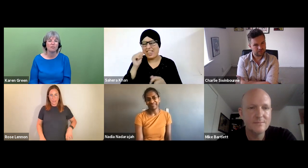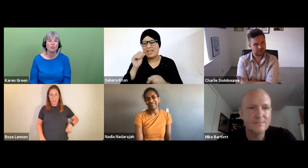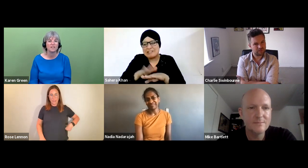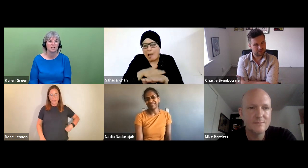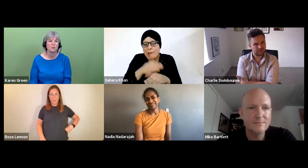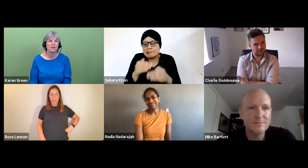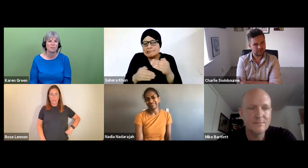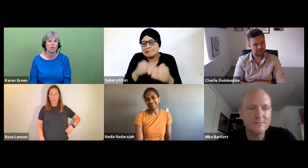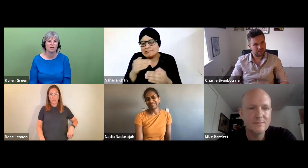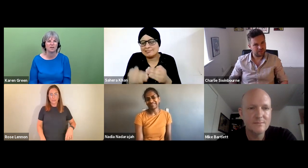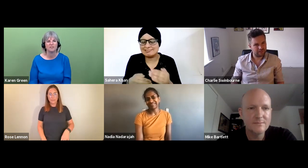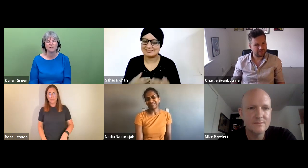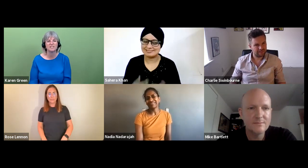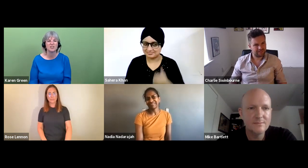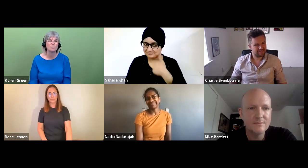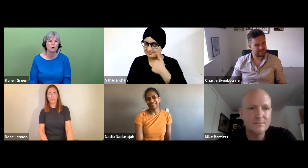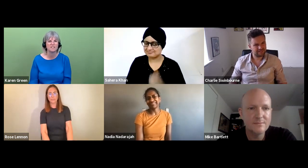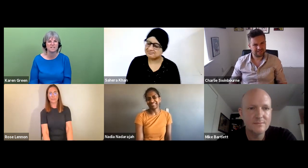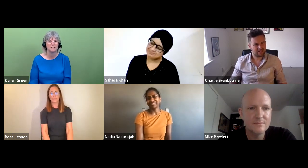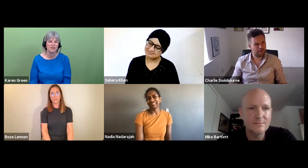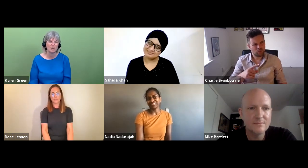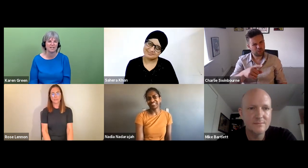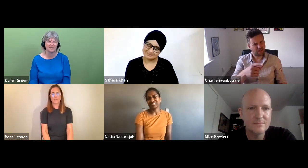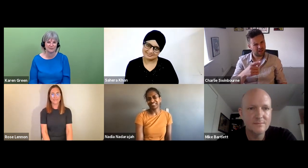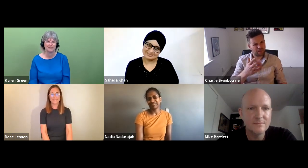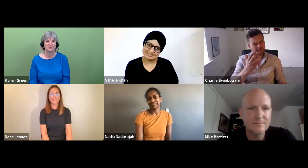things going at the moment and things are progressing slowly.